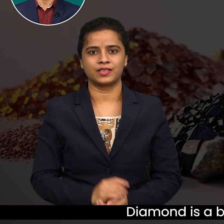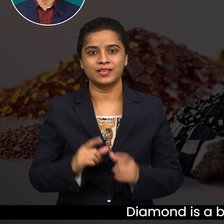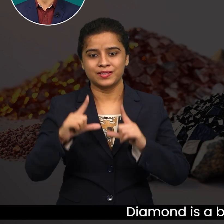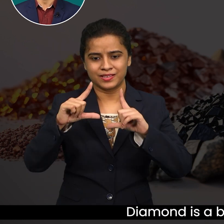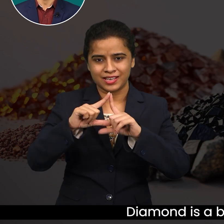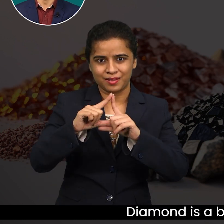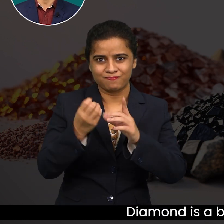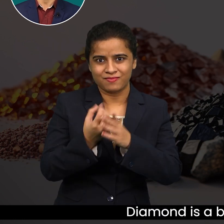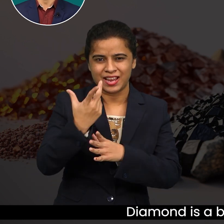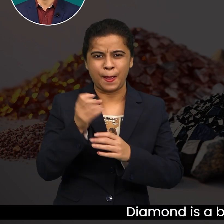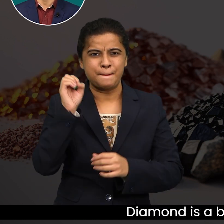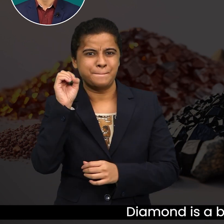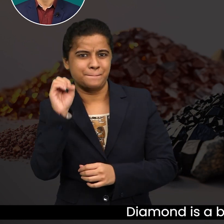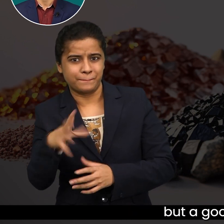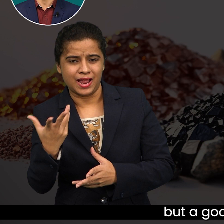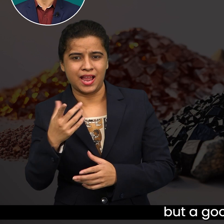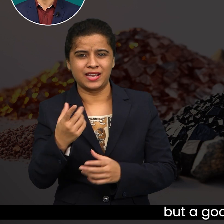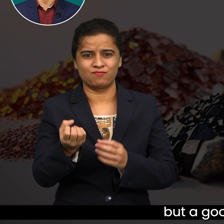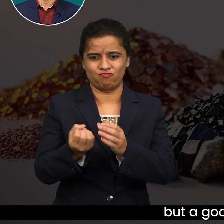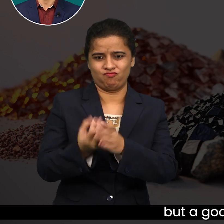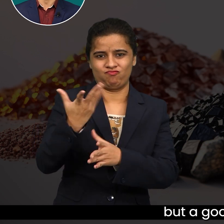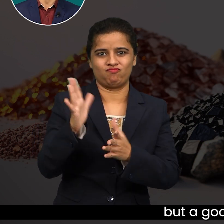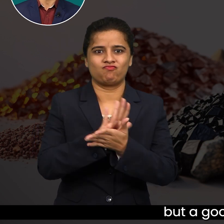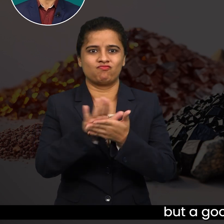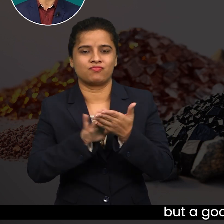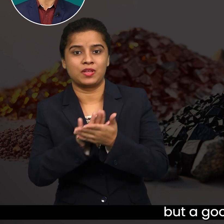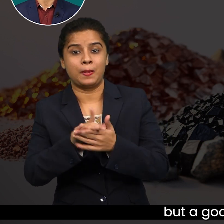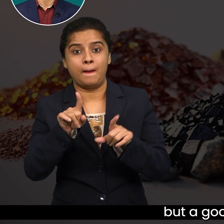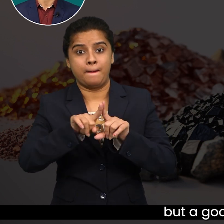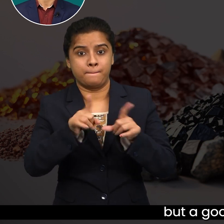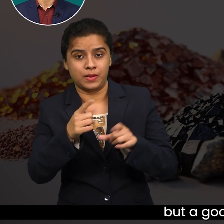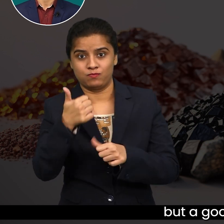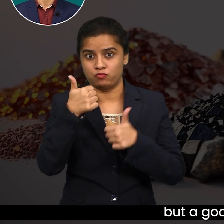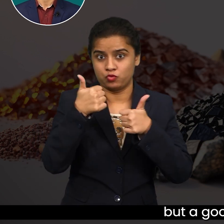Diamond is a bad conductor of electricity, but a good conductor of heat.